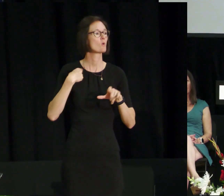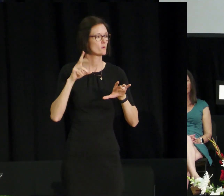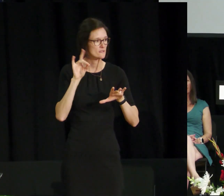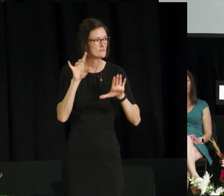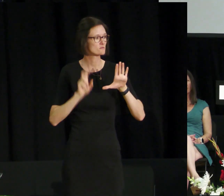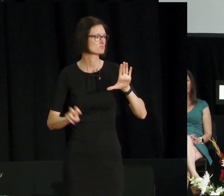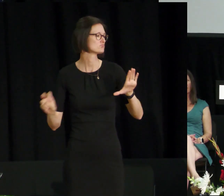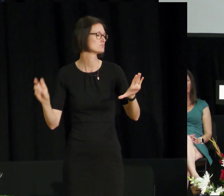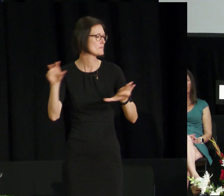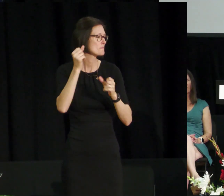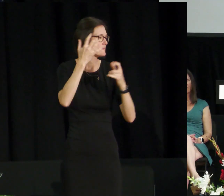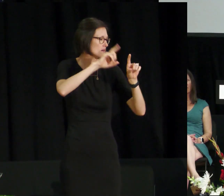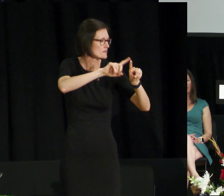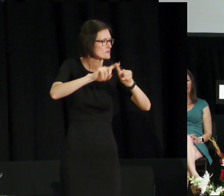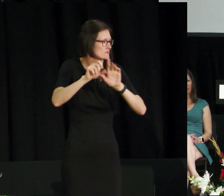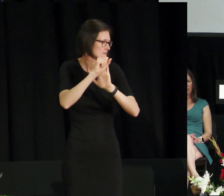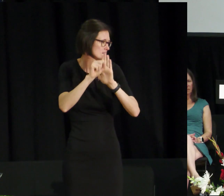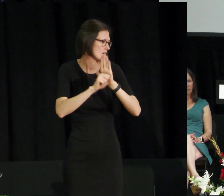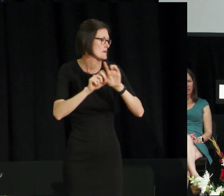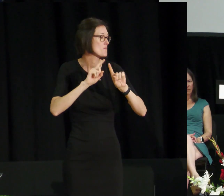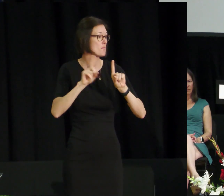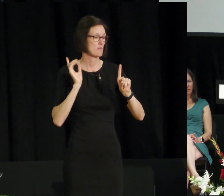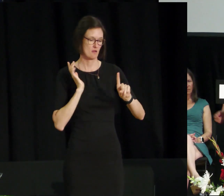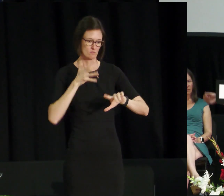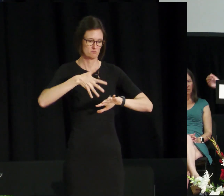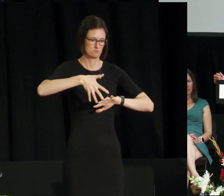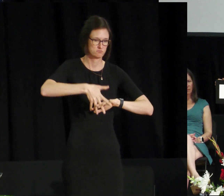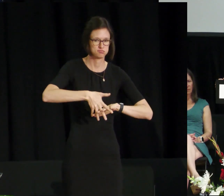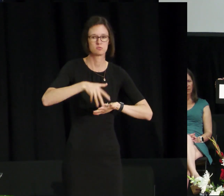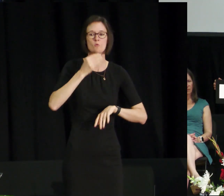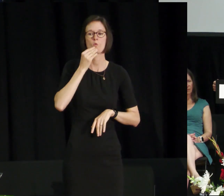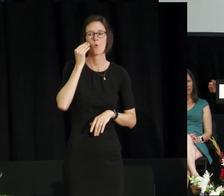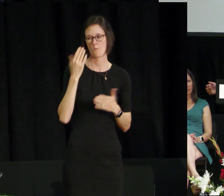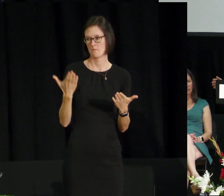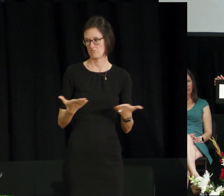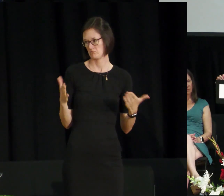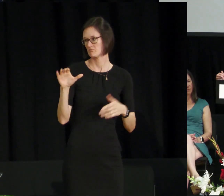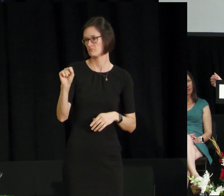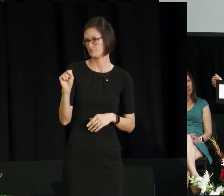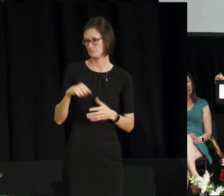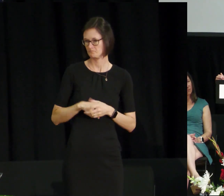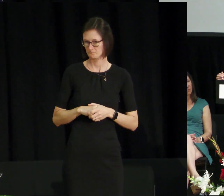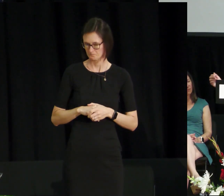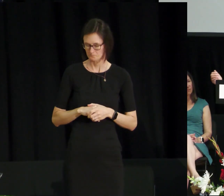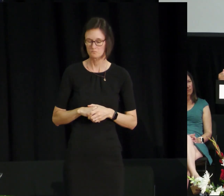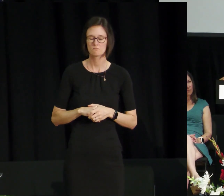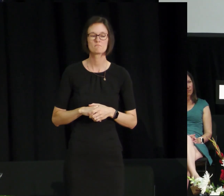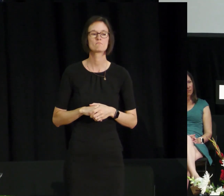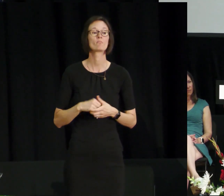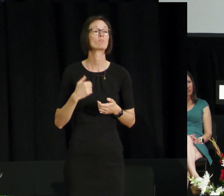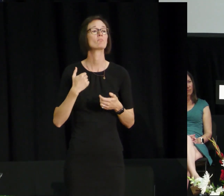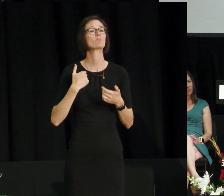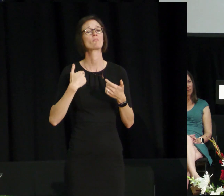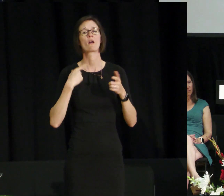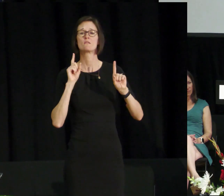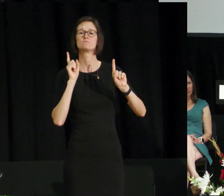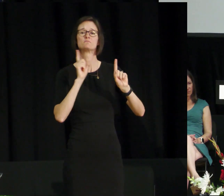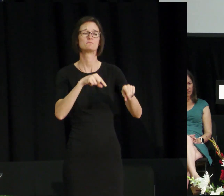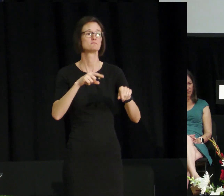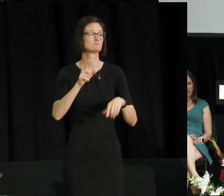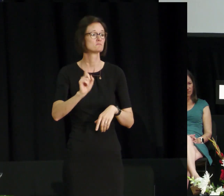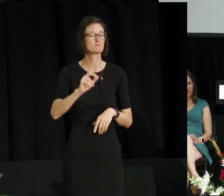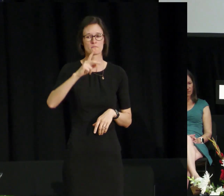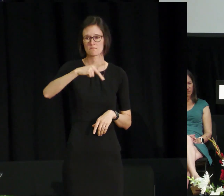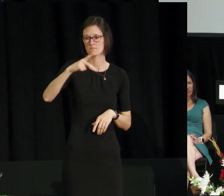It was, you know, our home During that time I went to Pikes Peak Community College And then ultimately